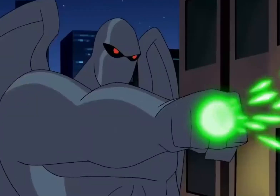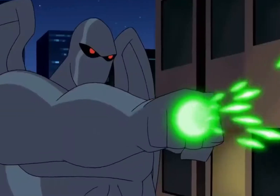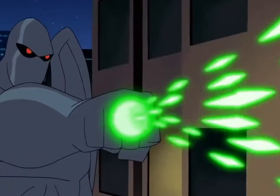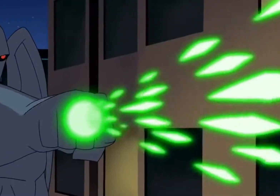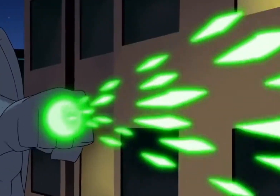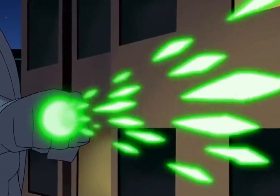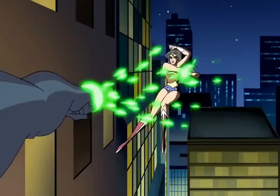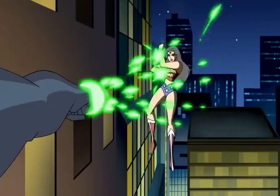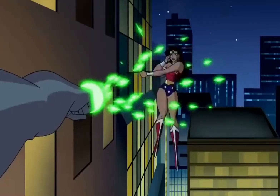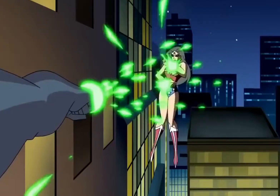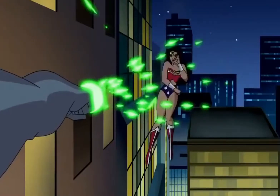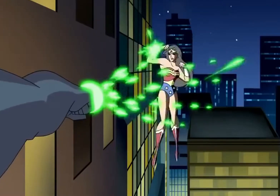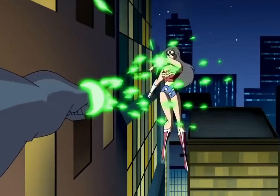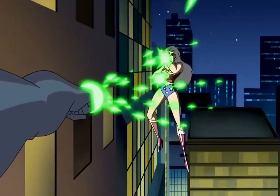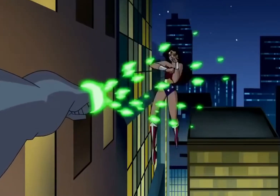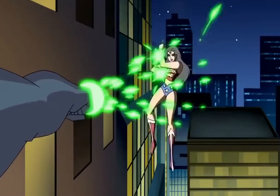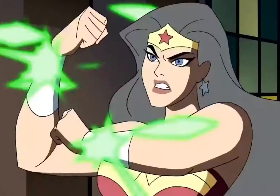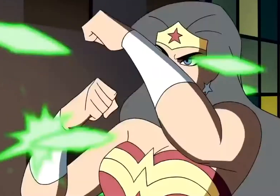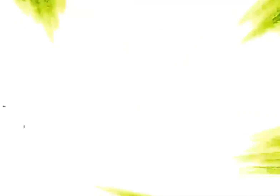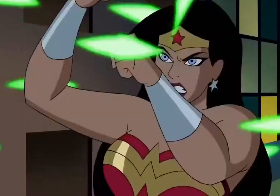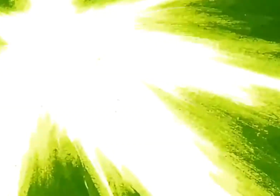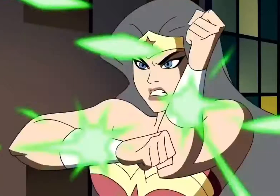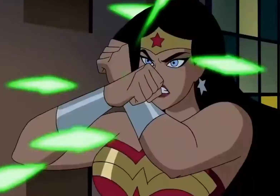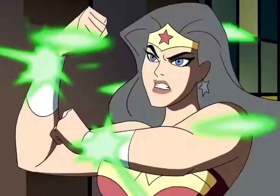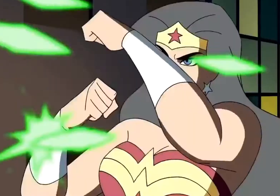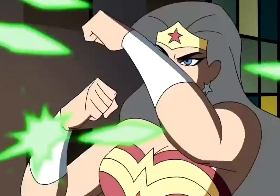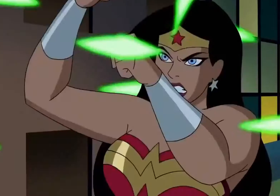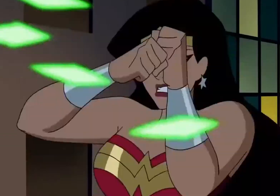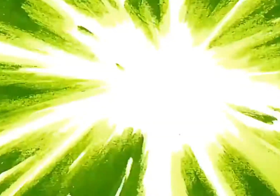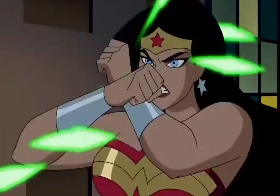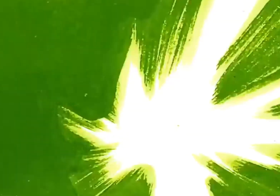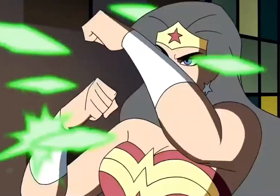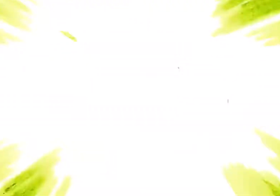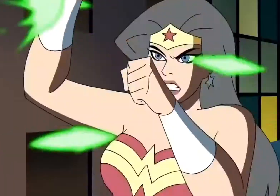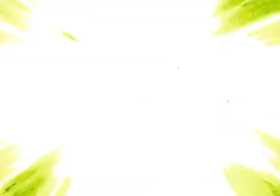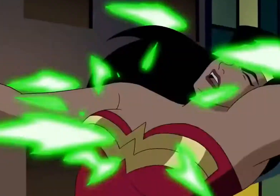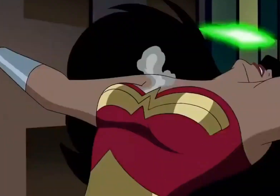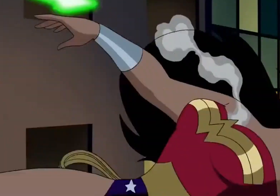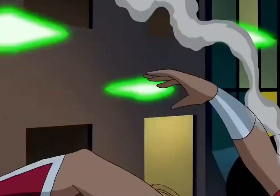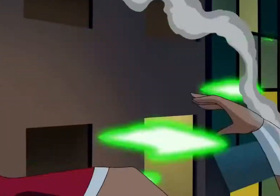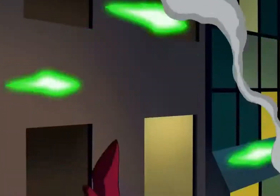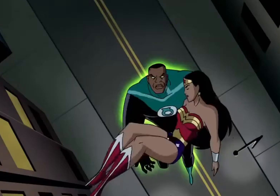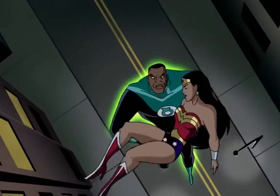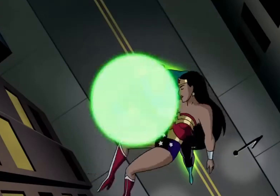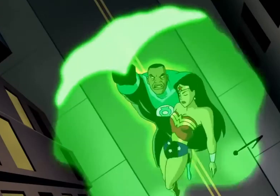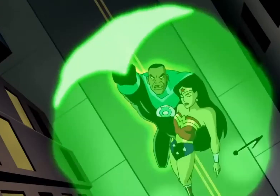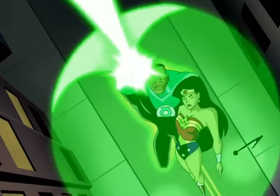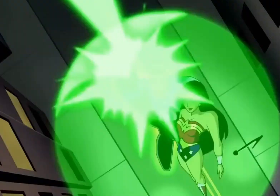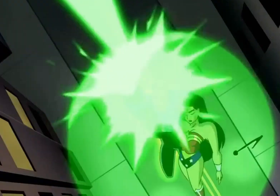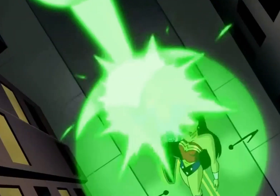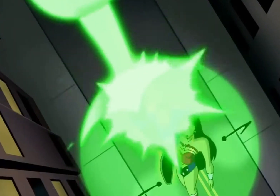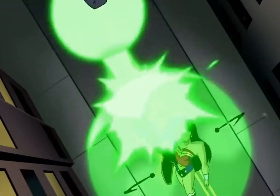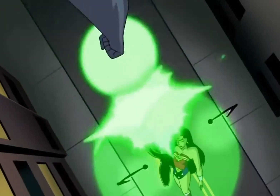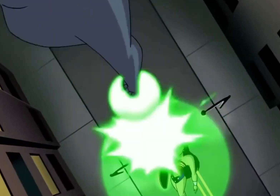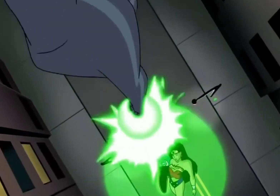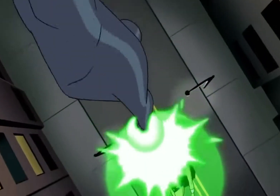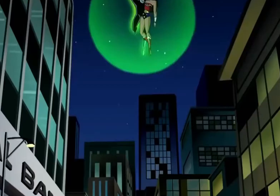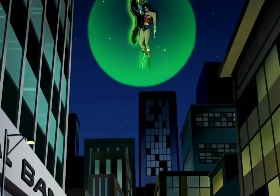and destroying every single person in the Justice League, to see the actual Amazo in live action was a